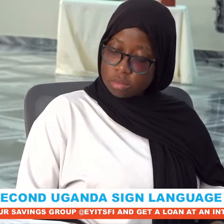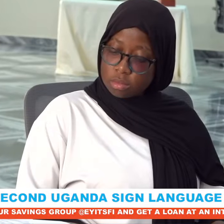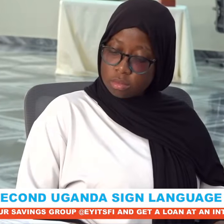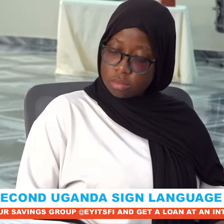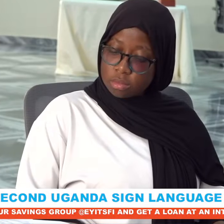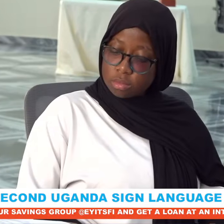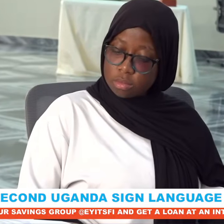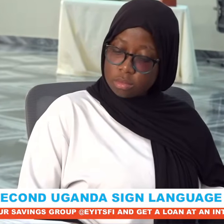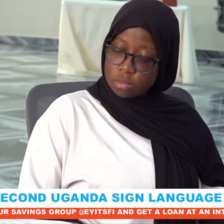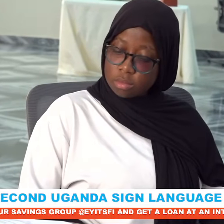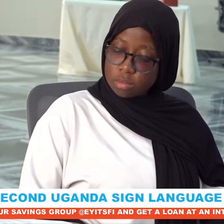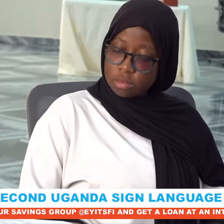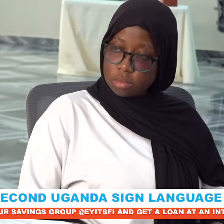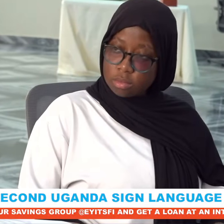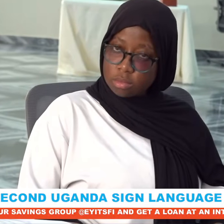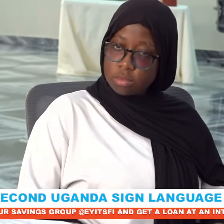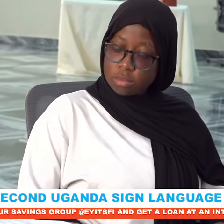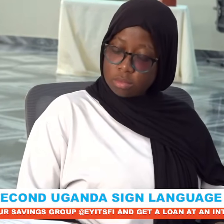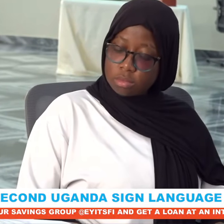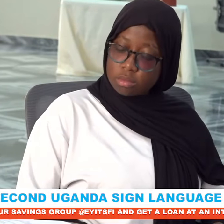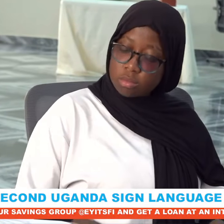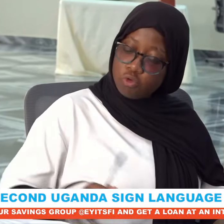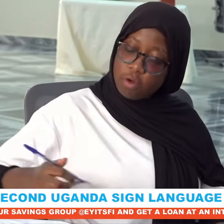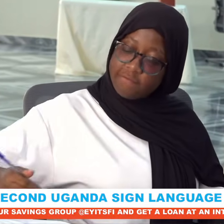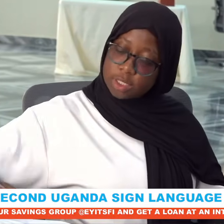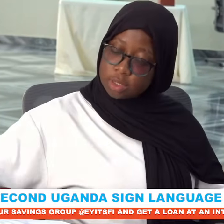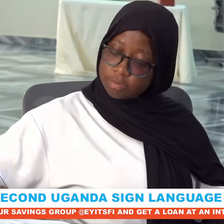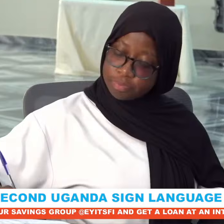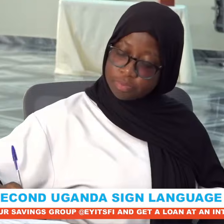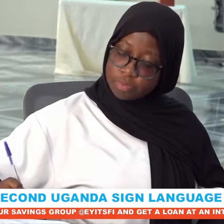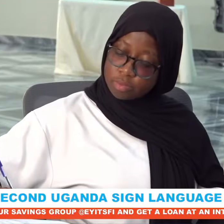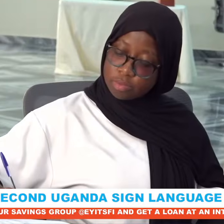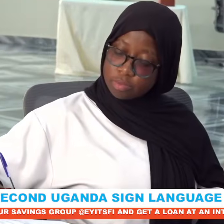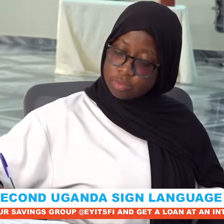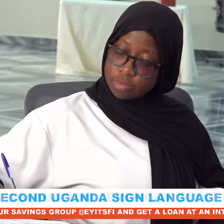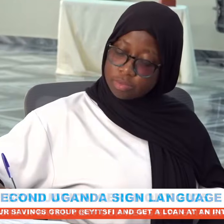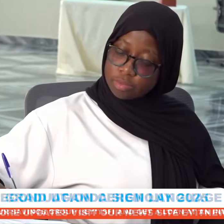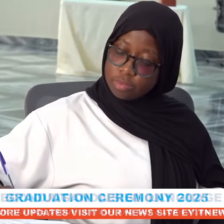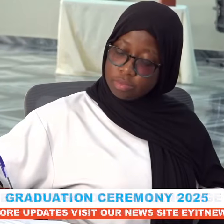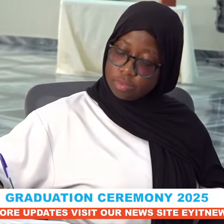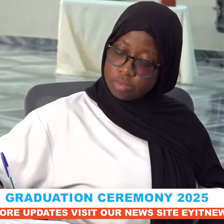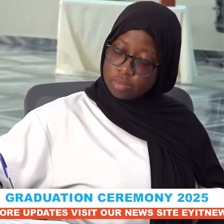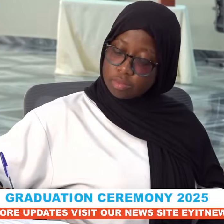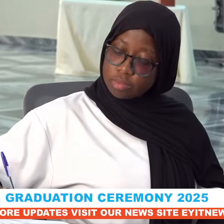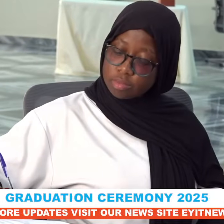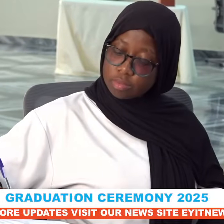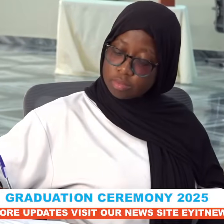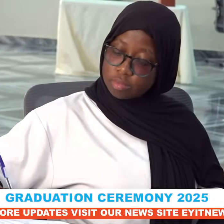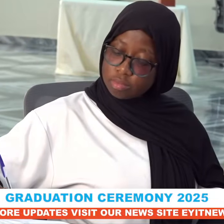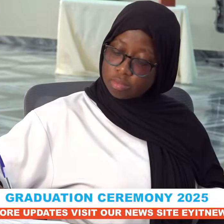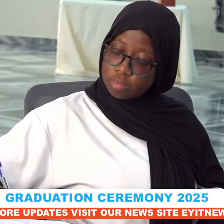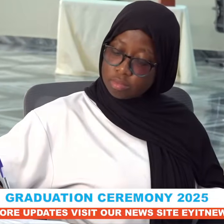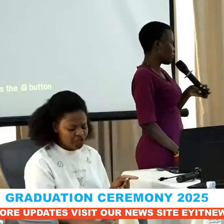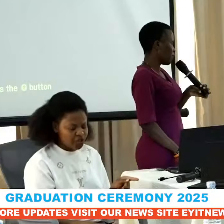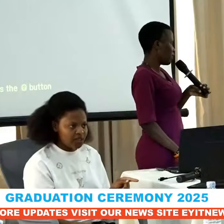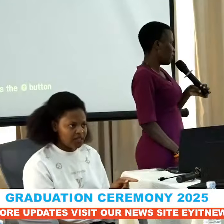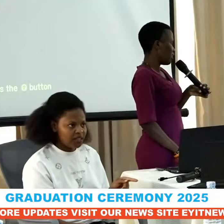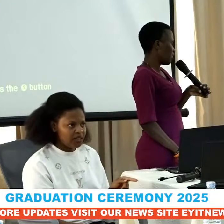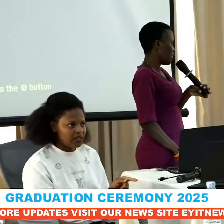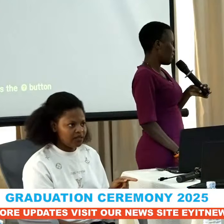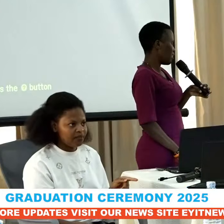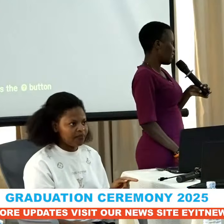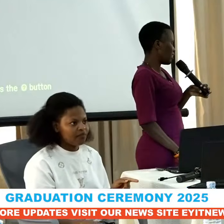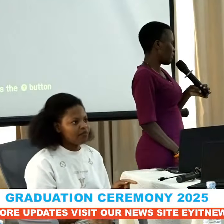who are very short, very short. Some call them dwarfs. Others call them